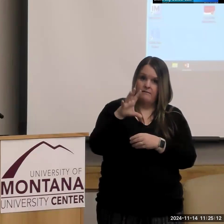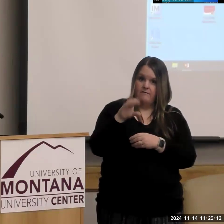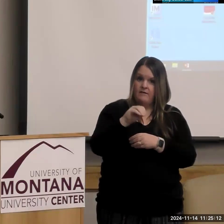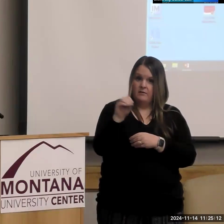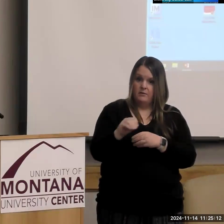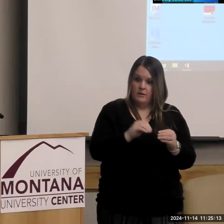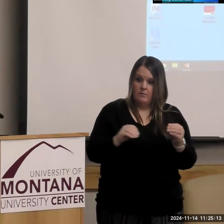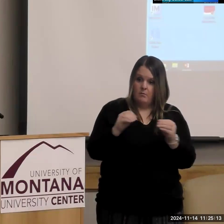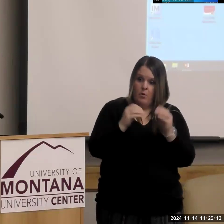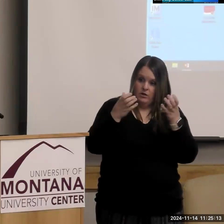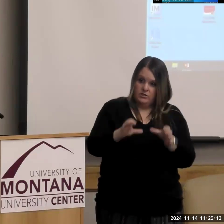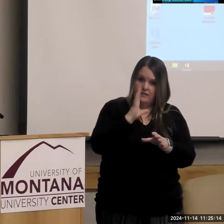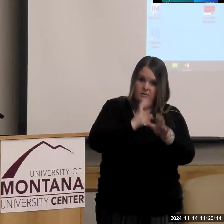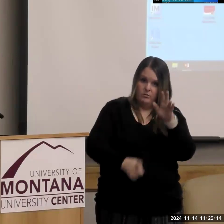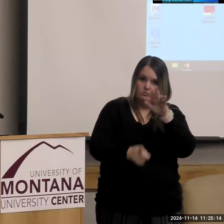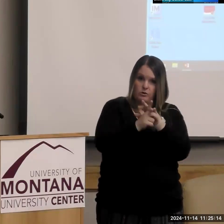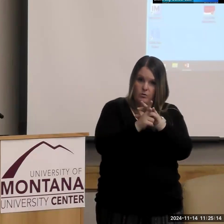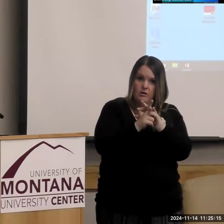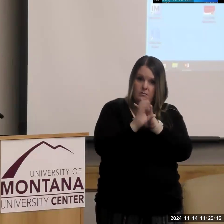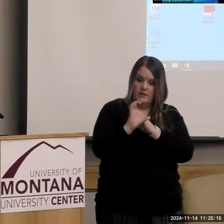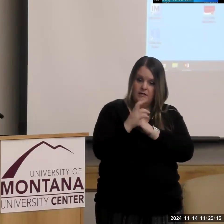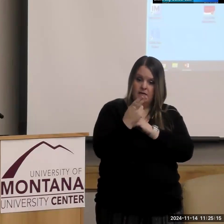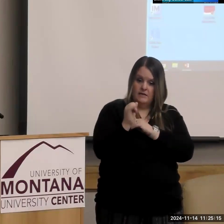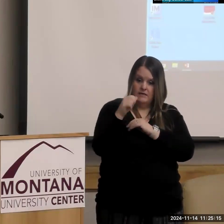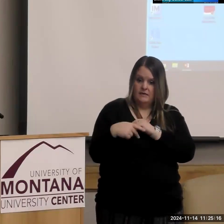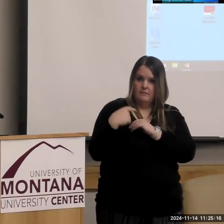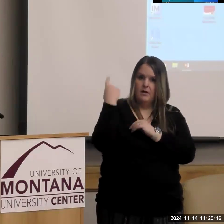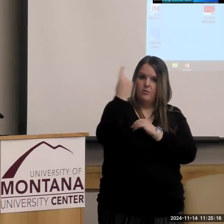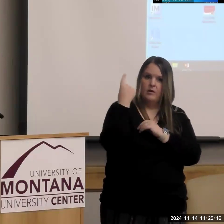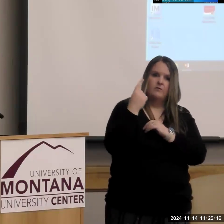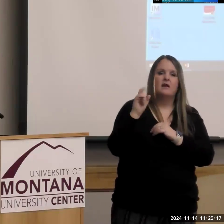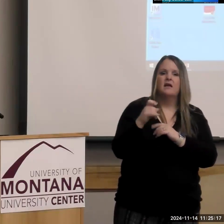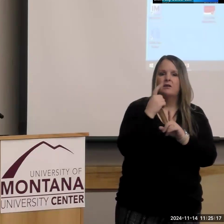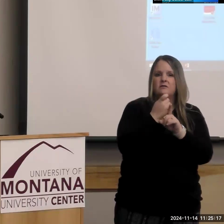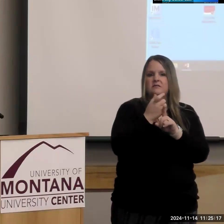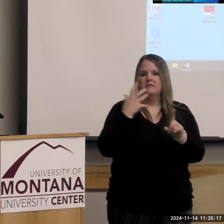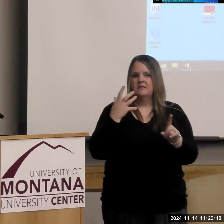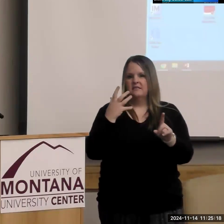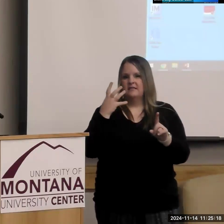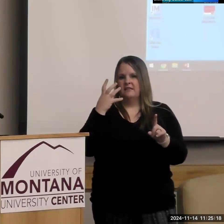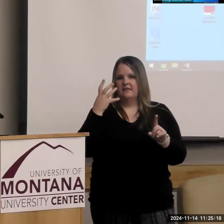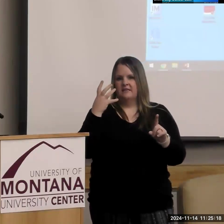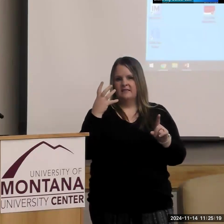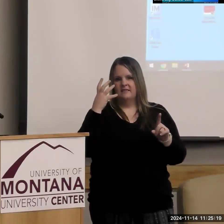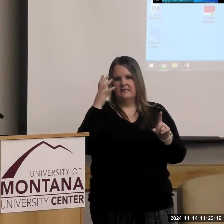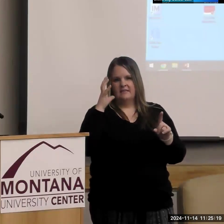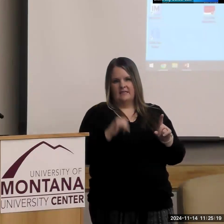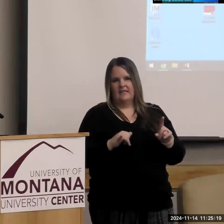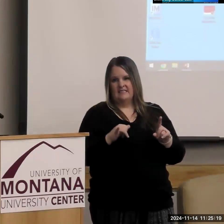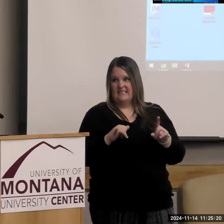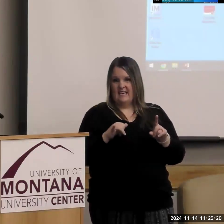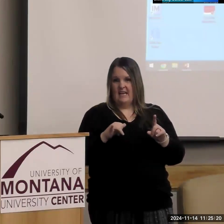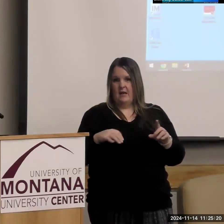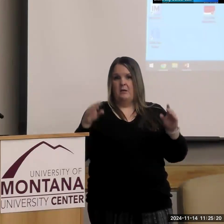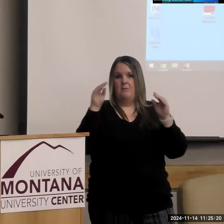likelihood that they'll show up in the CHIP. And so I was wondering, could you speak to, does that create, is that